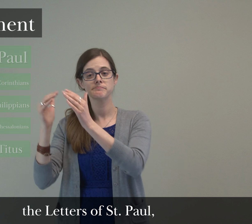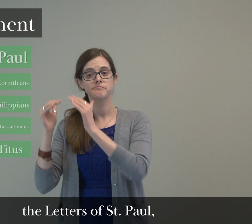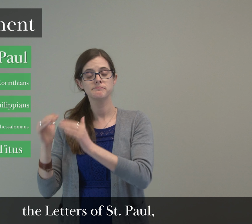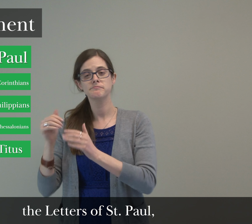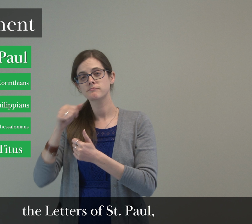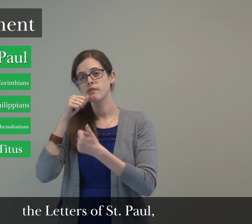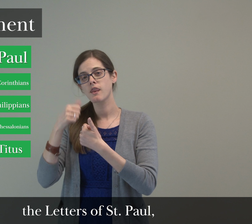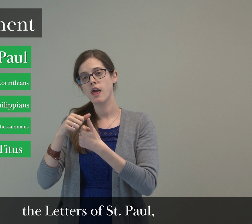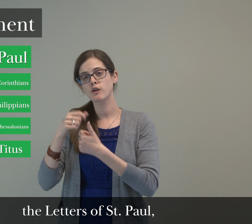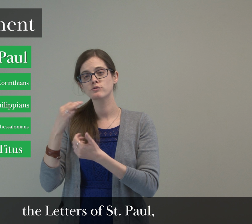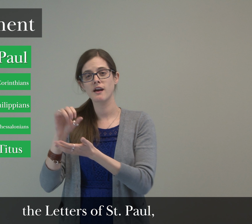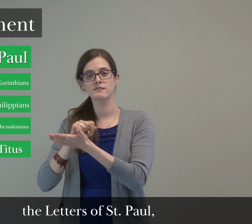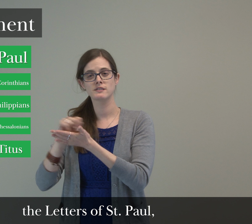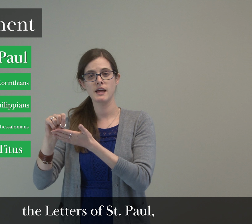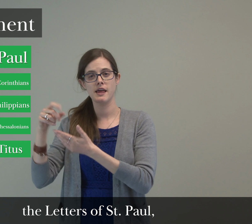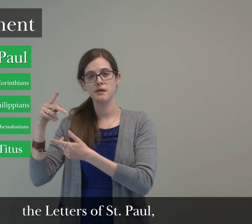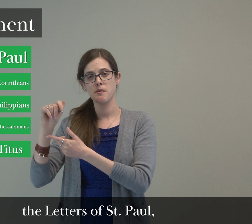the Letters of St. Paul,